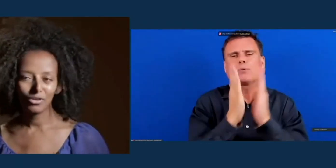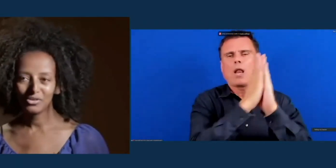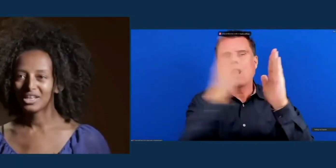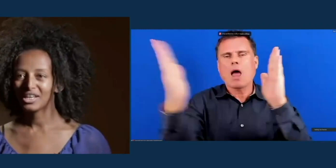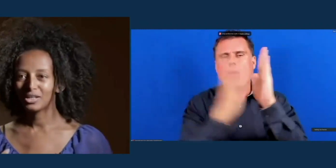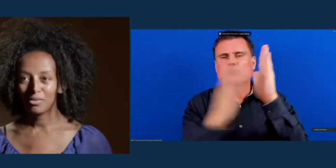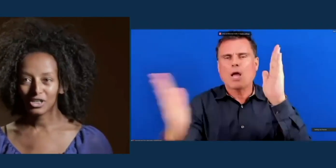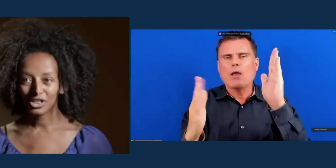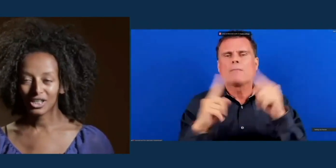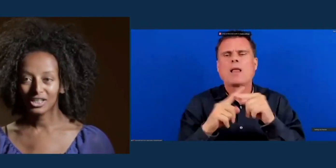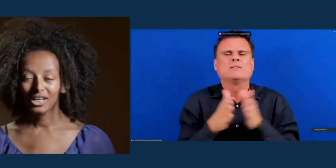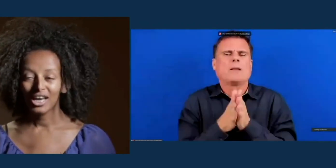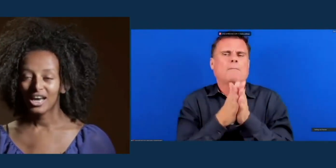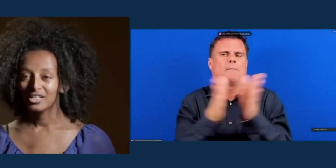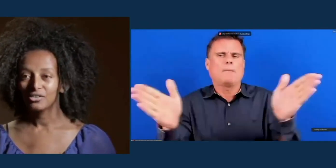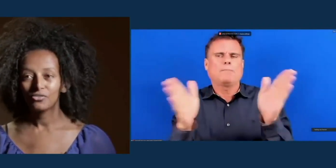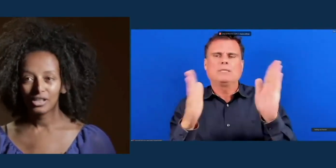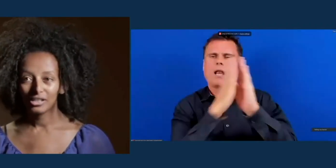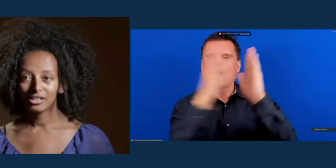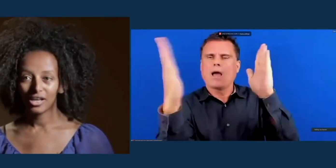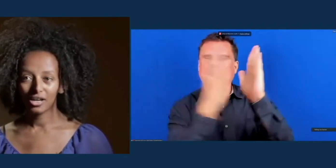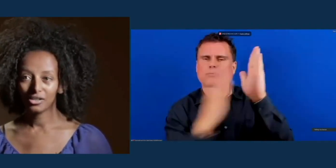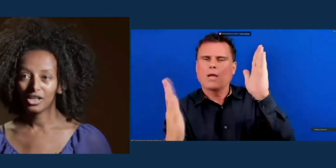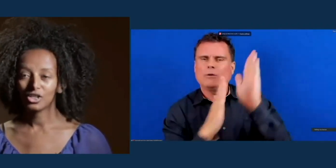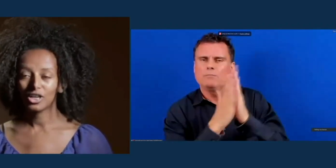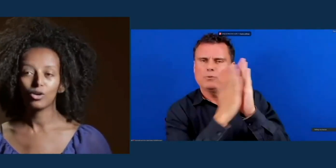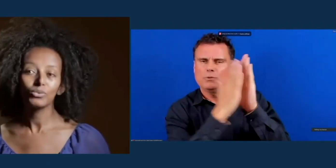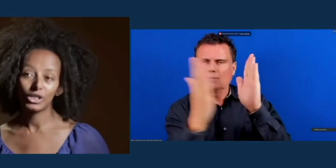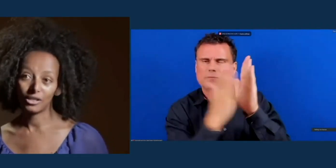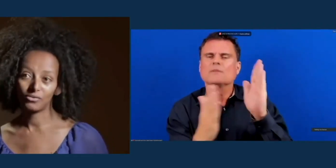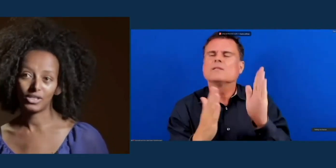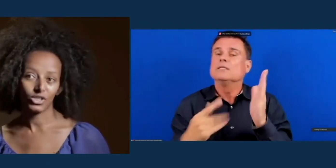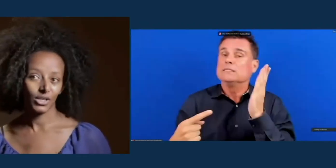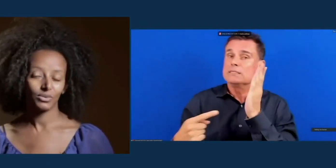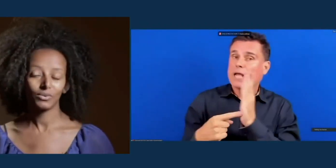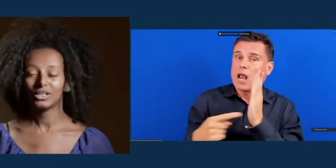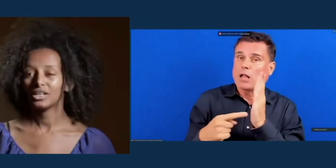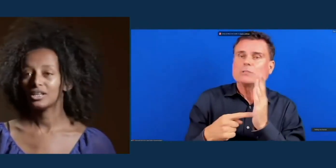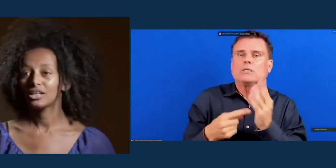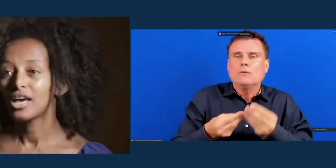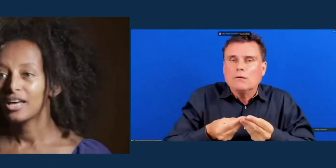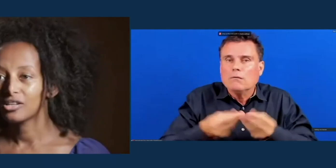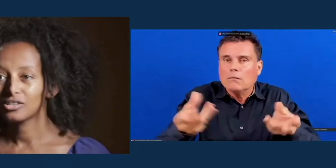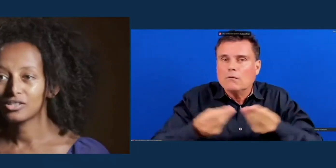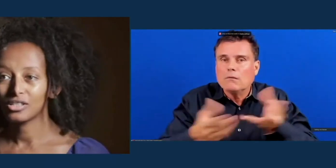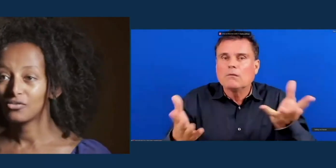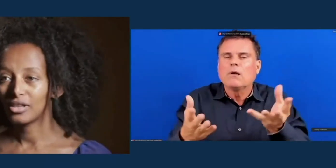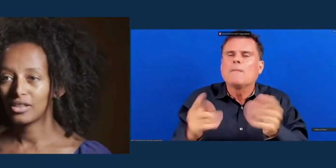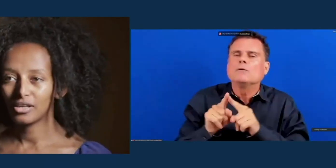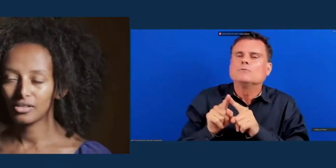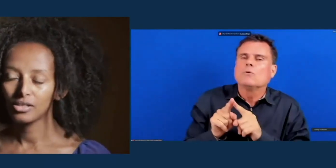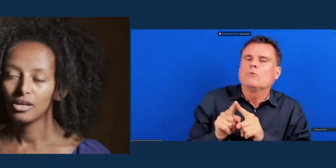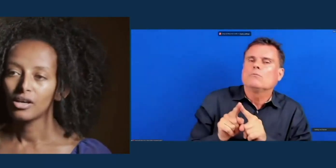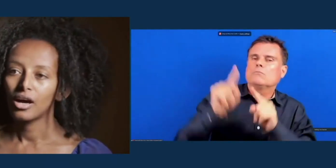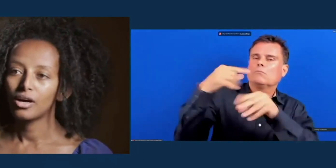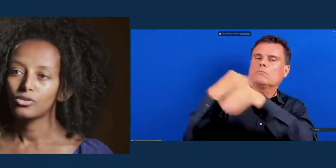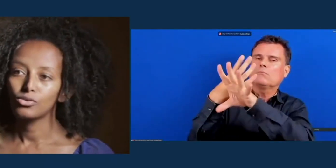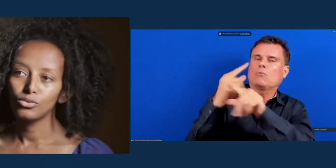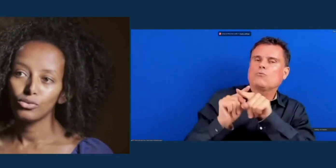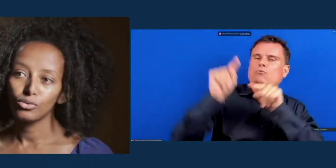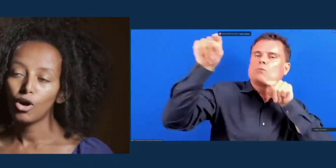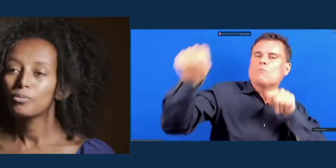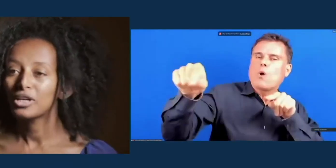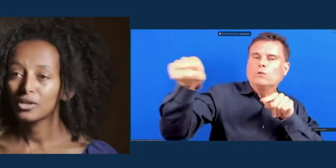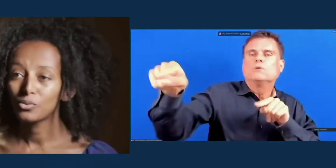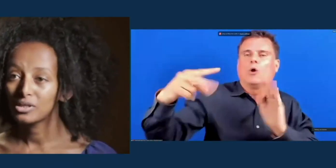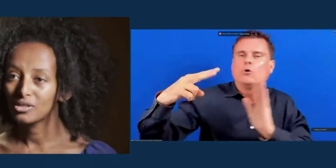puppets, music, animation, and different educational objectives such as reading, health, and different things